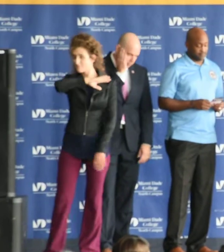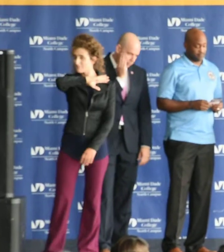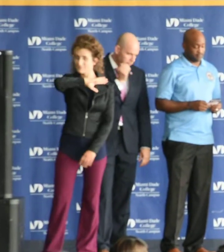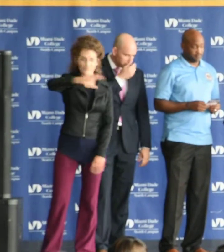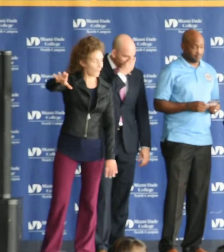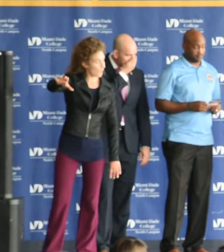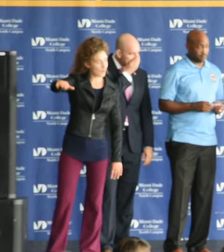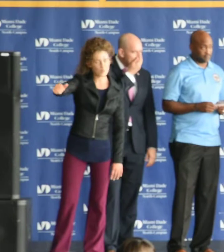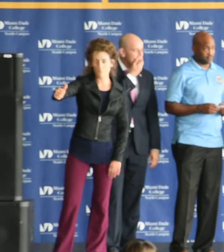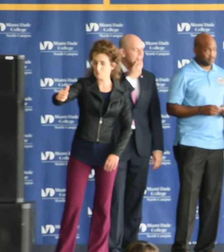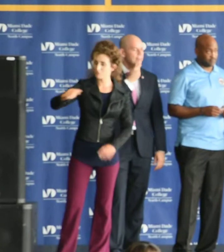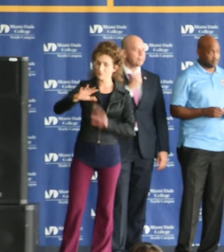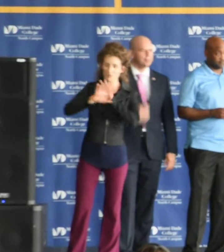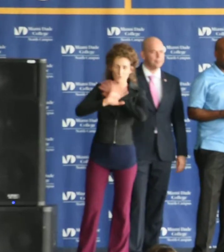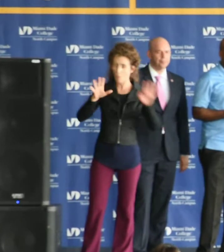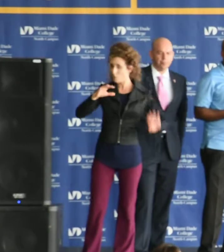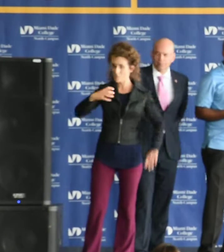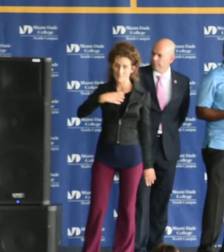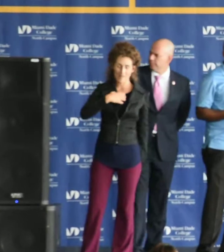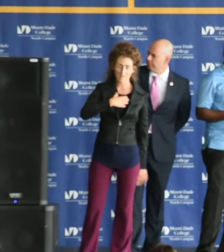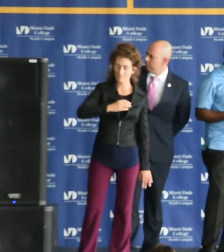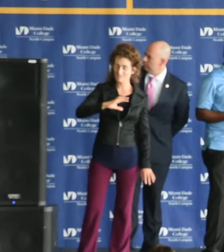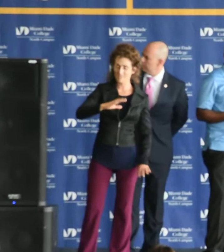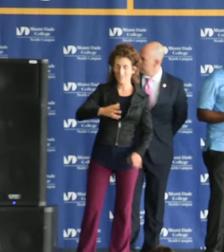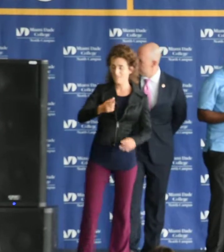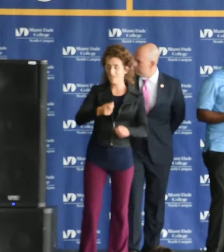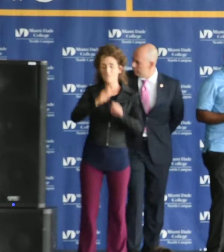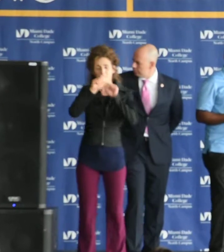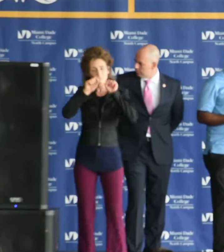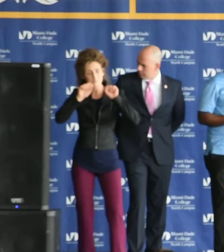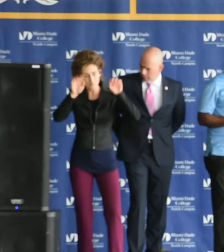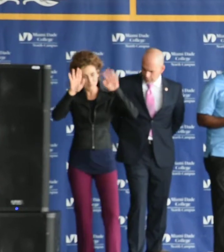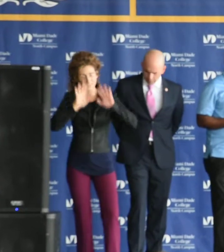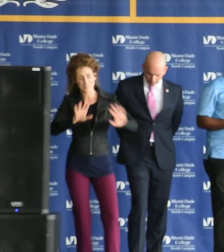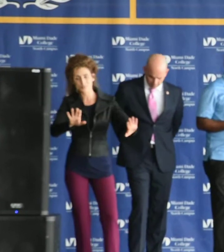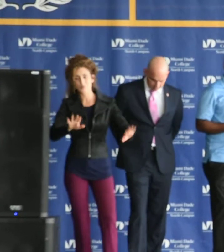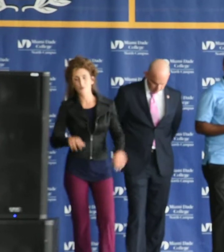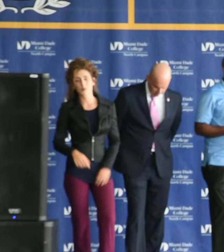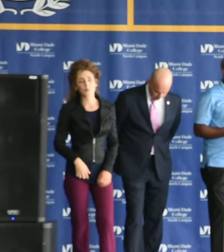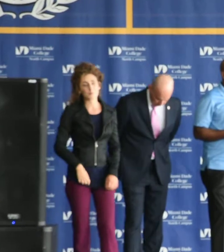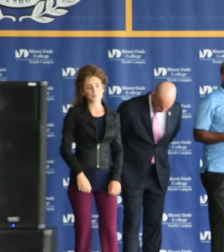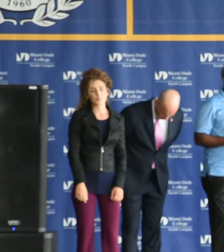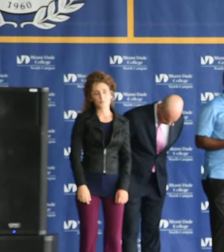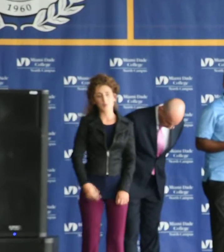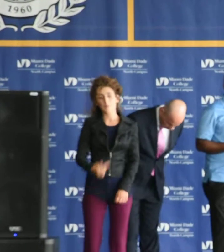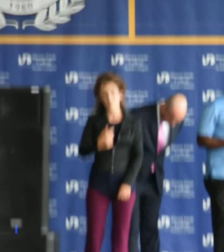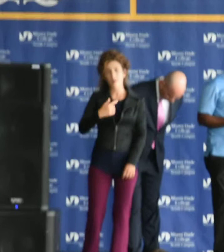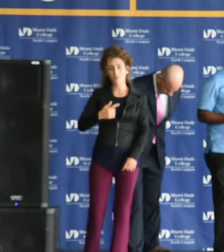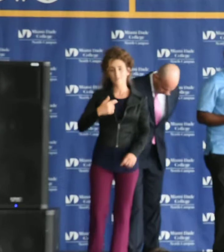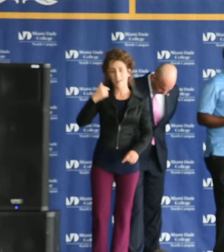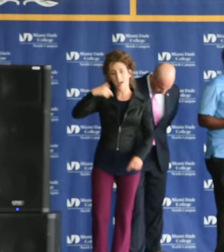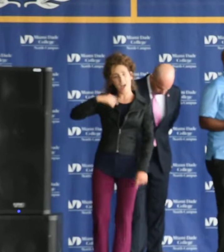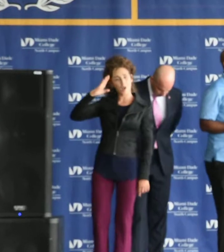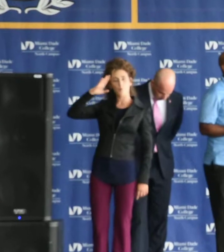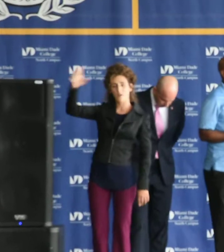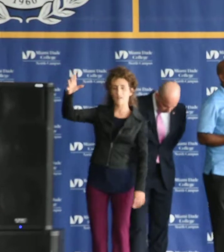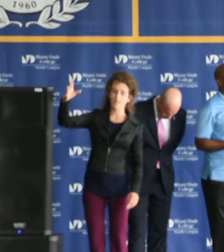not complain. God bless you. And one more time, I will vote.